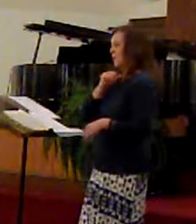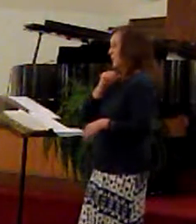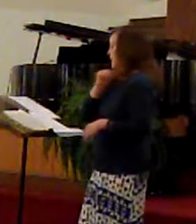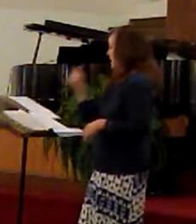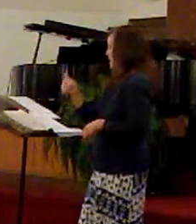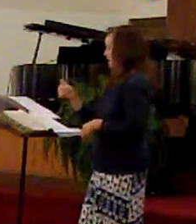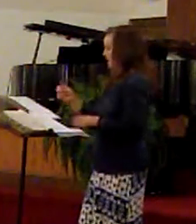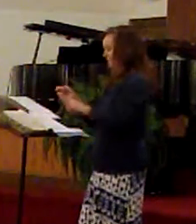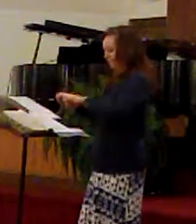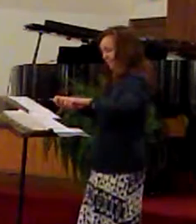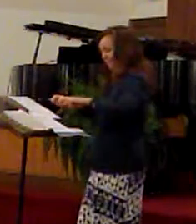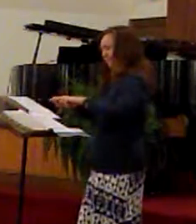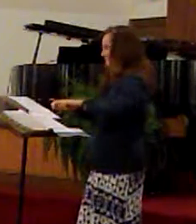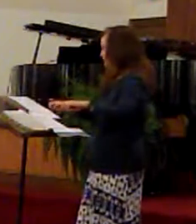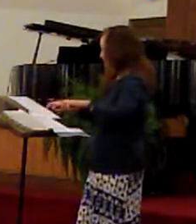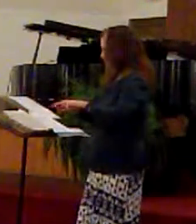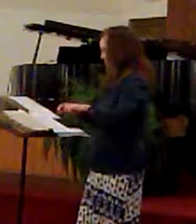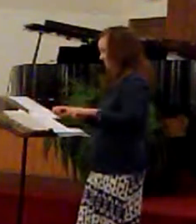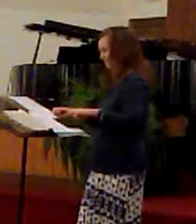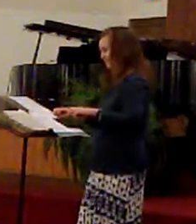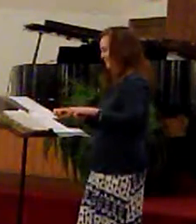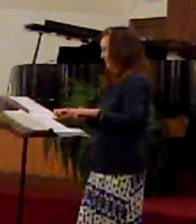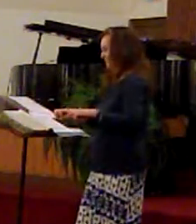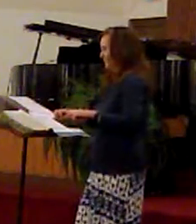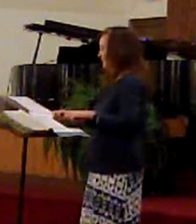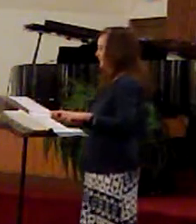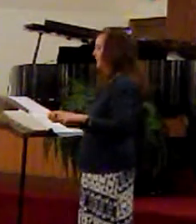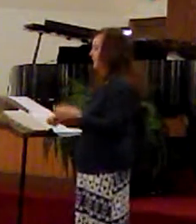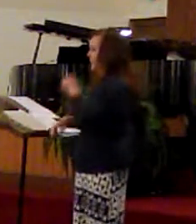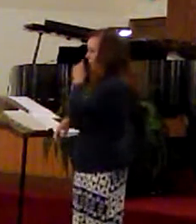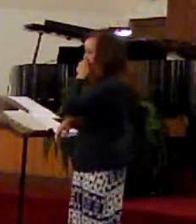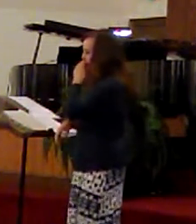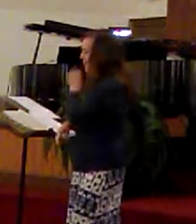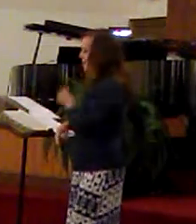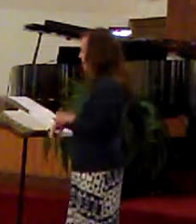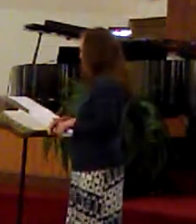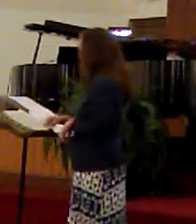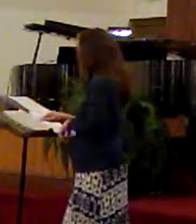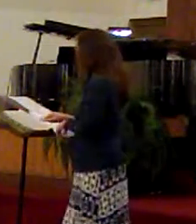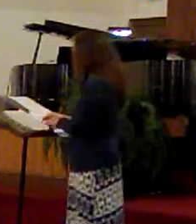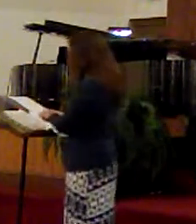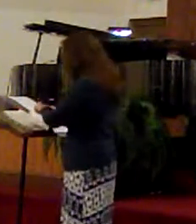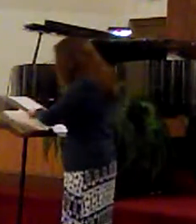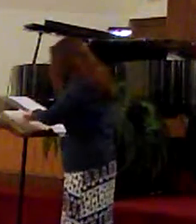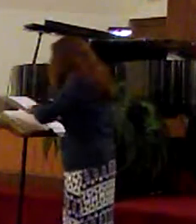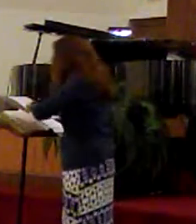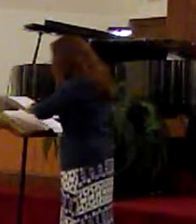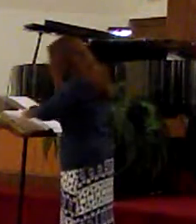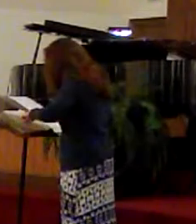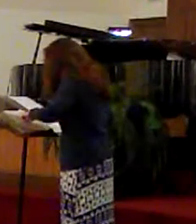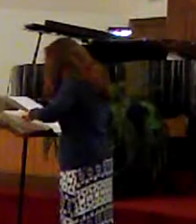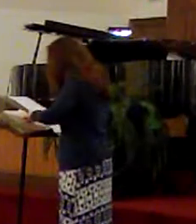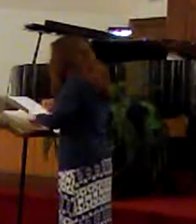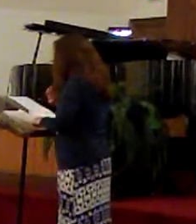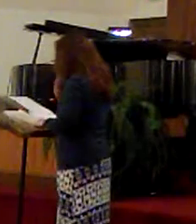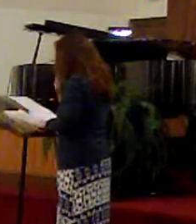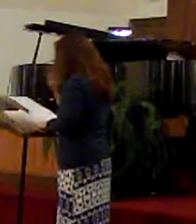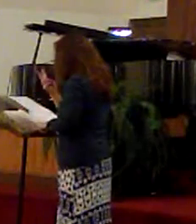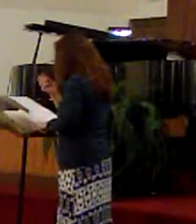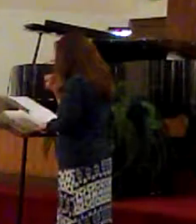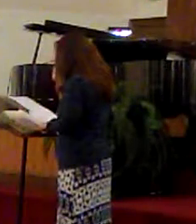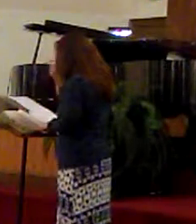ought. We're not searching the scriptures to see what they really say. What does this really mean?